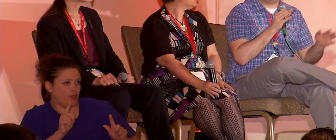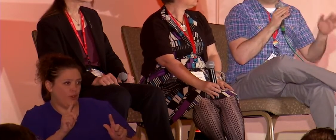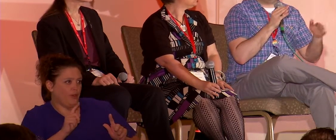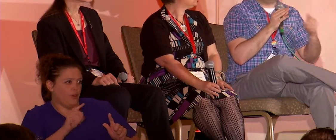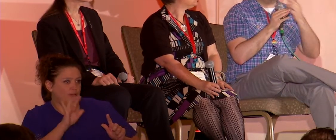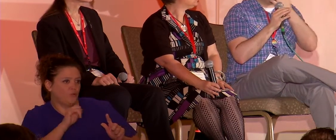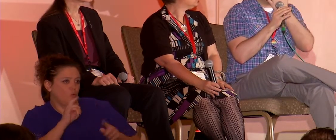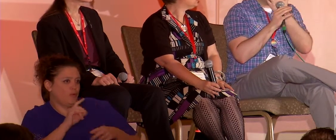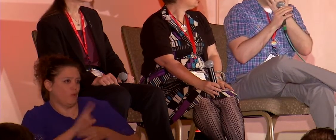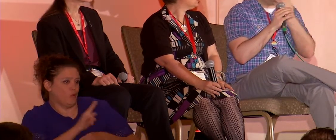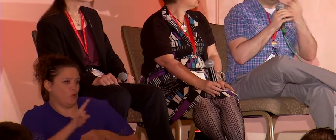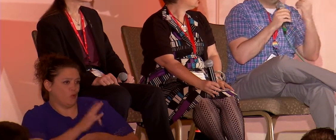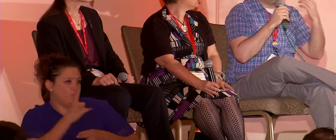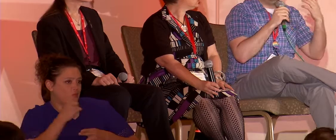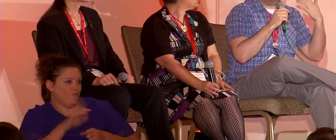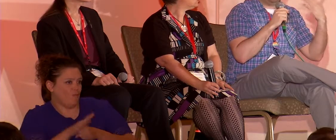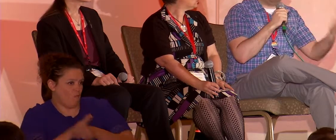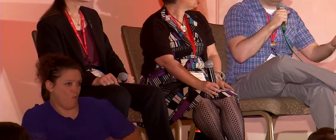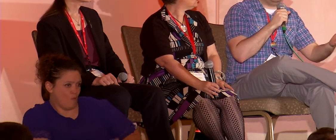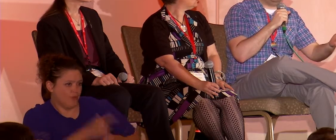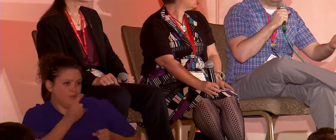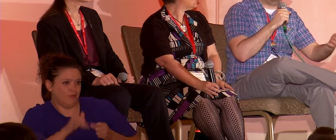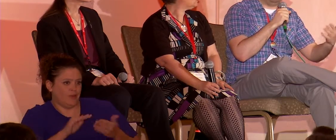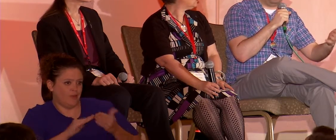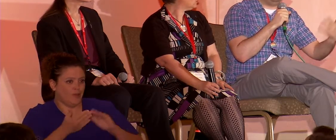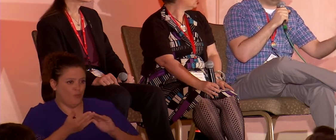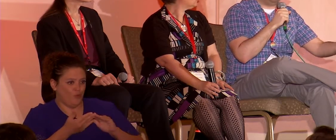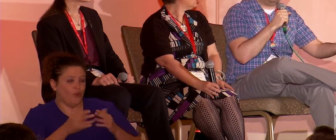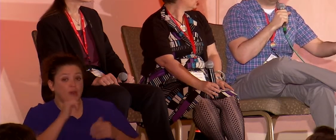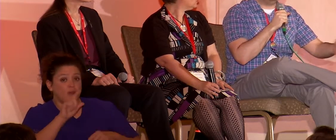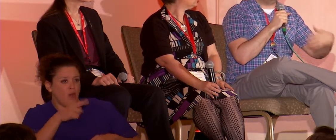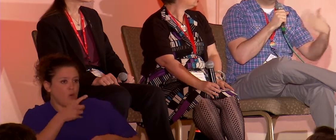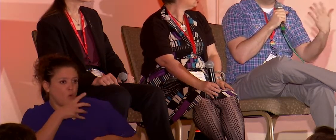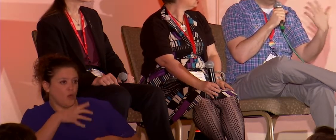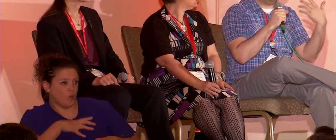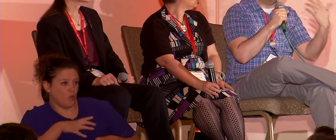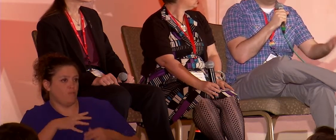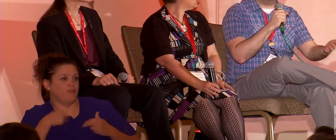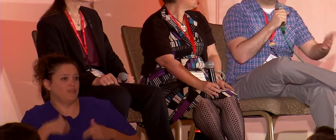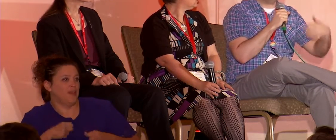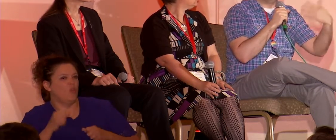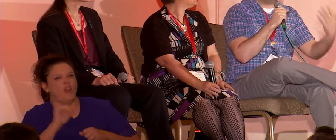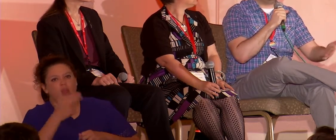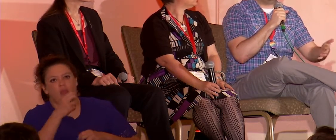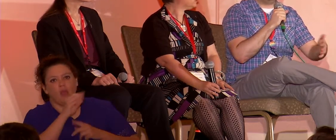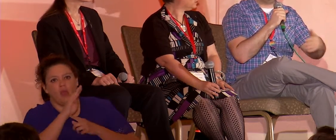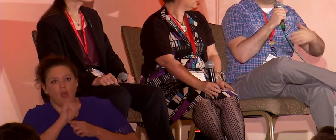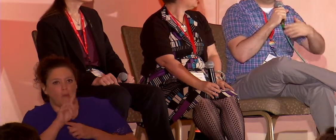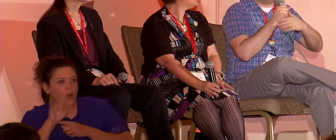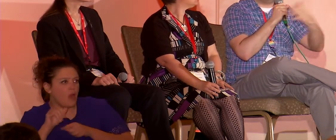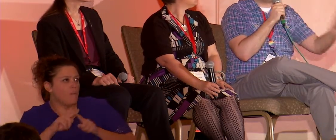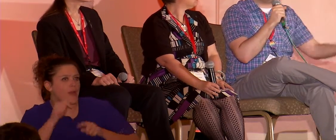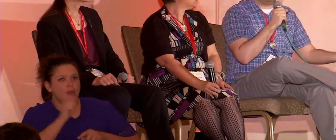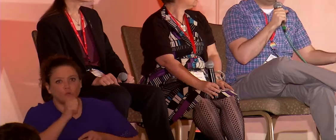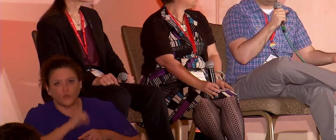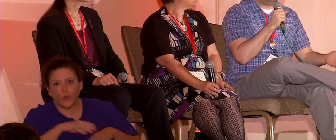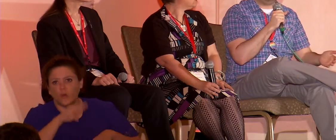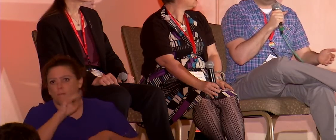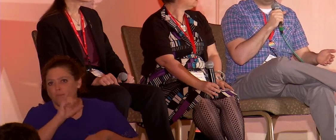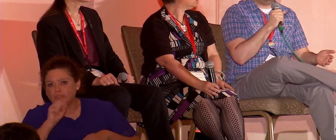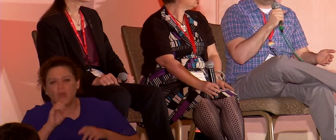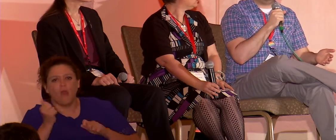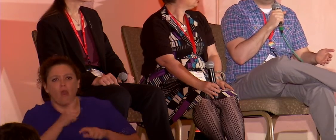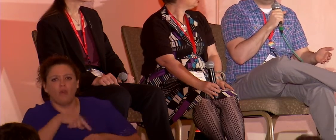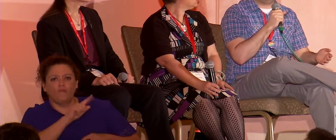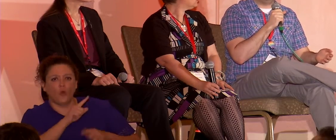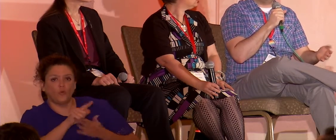efforts to not only impact women's health through Hobby Lobby, but like the Arizona bill, the Mississippi bill, and all these other efforts